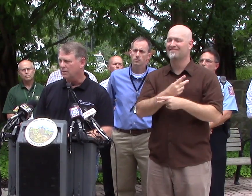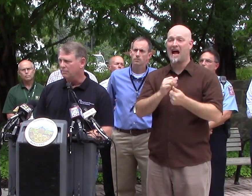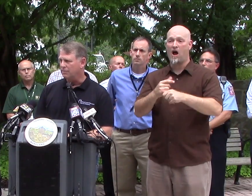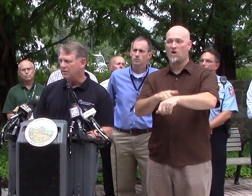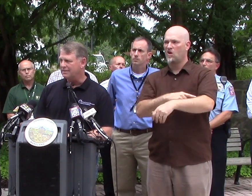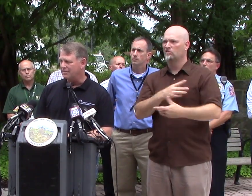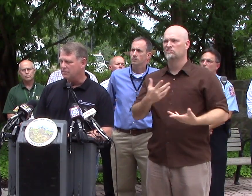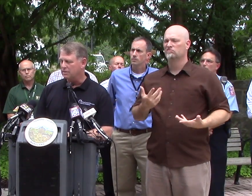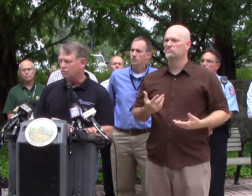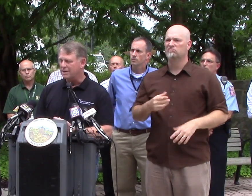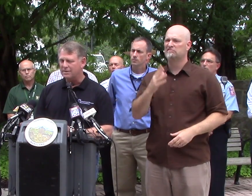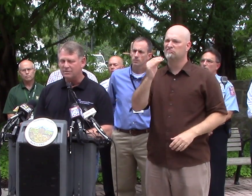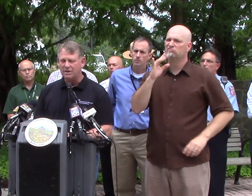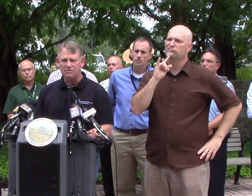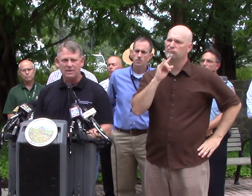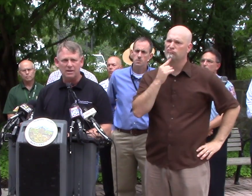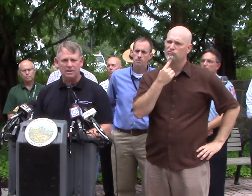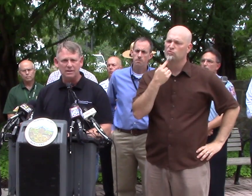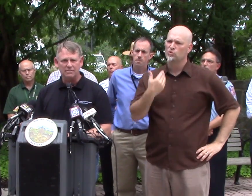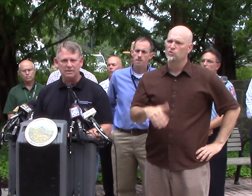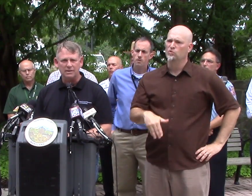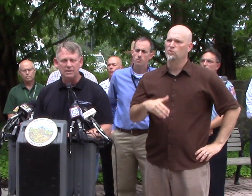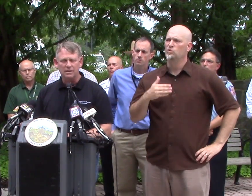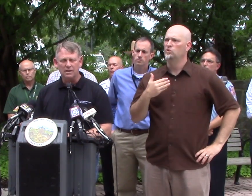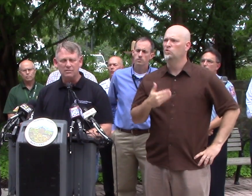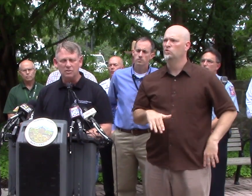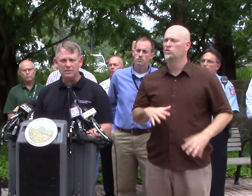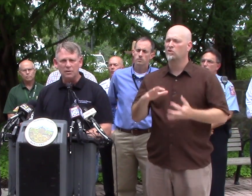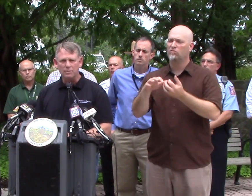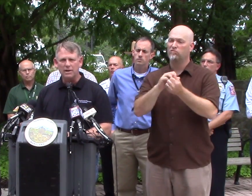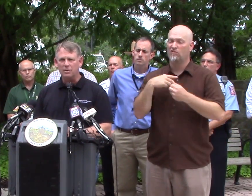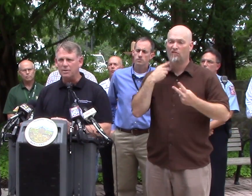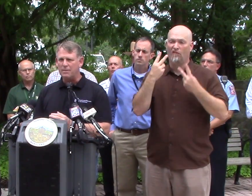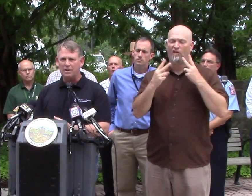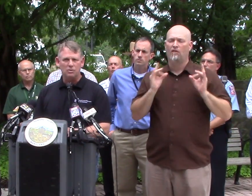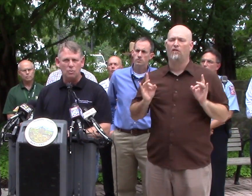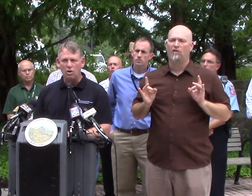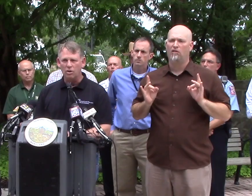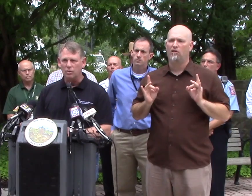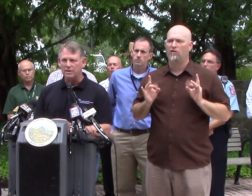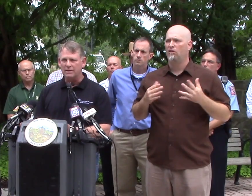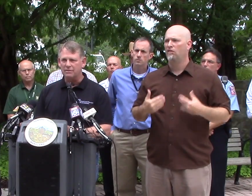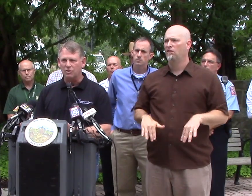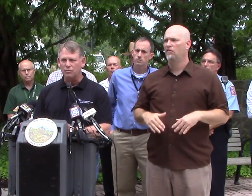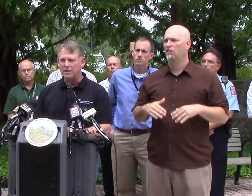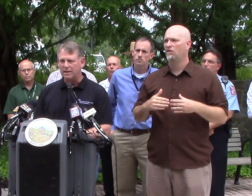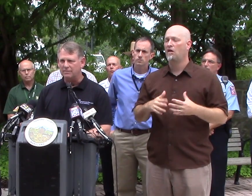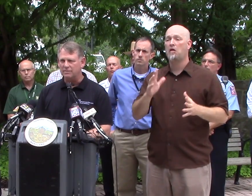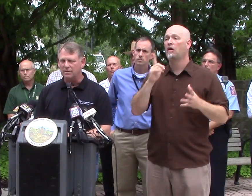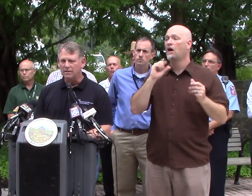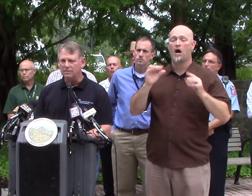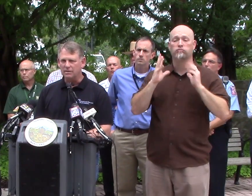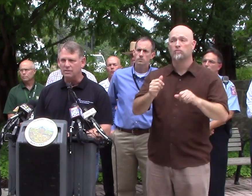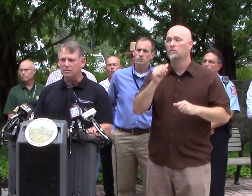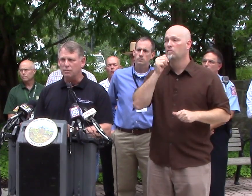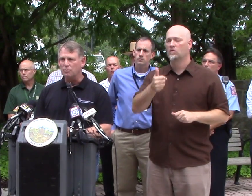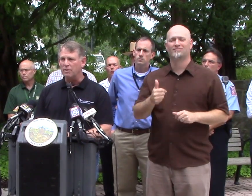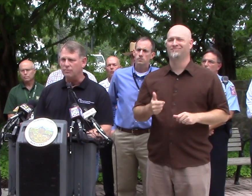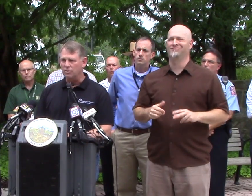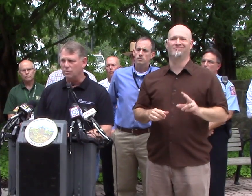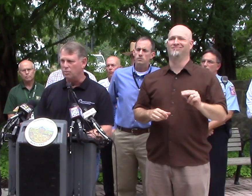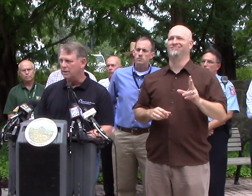issue, a great devastation down in Ellicott City. So to tell anybody they're going to be down there tomorrow or the next day or 3 days is giving